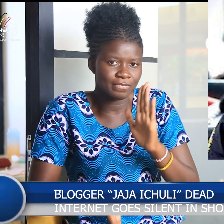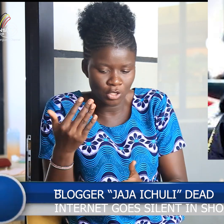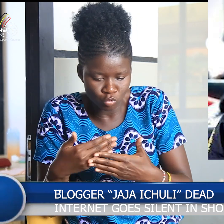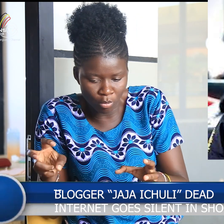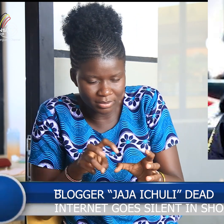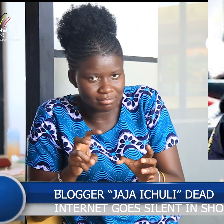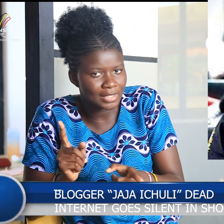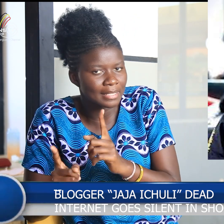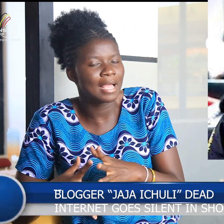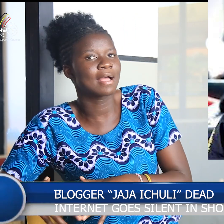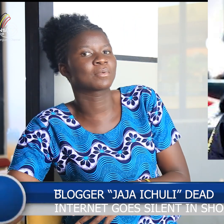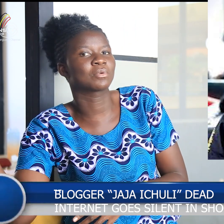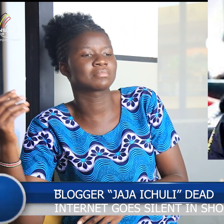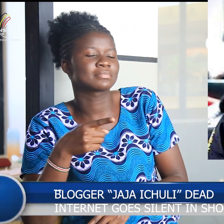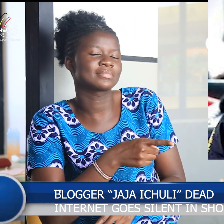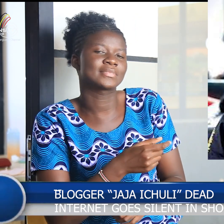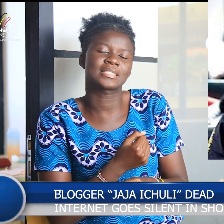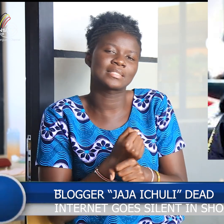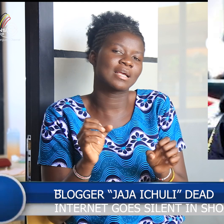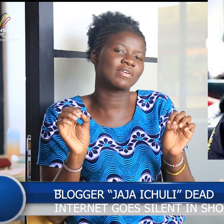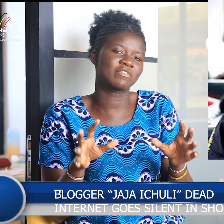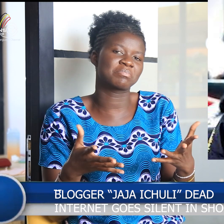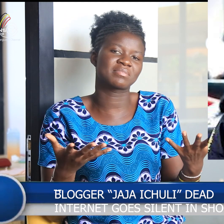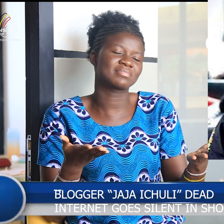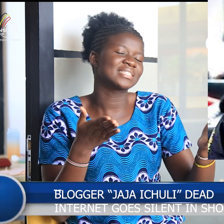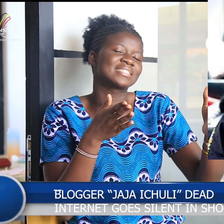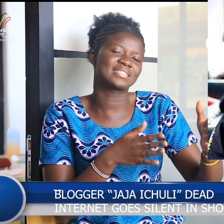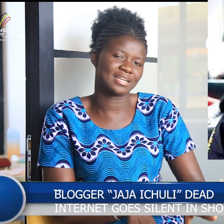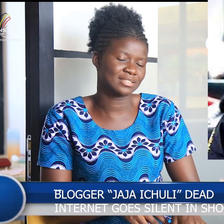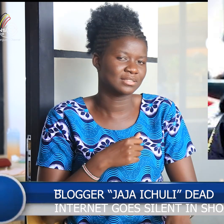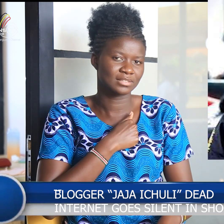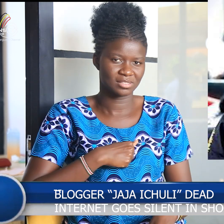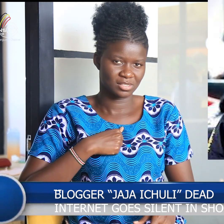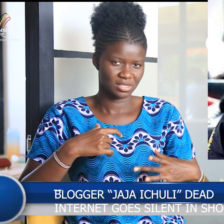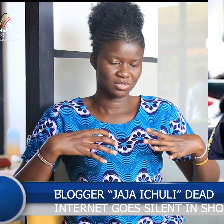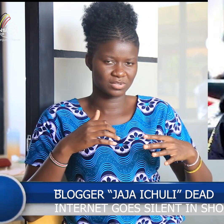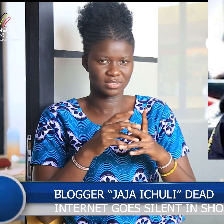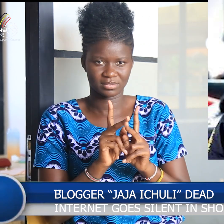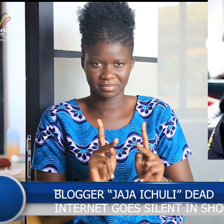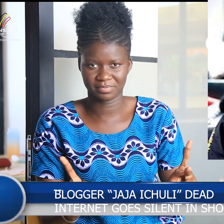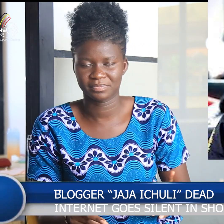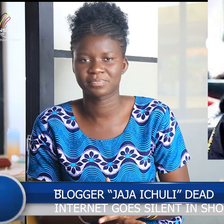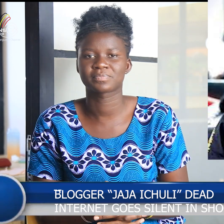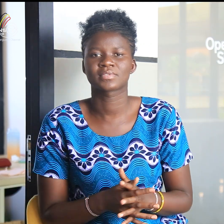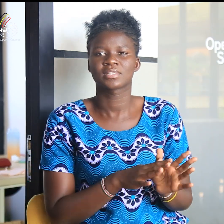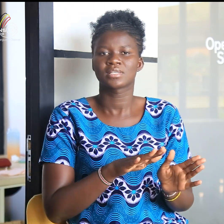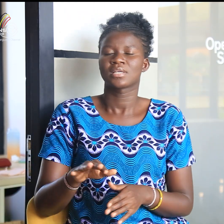save his life and ran and escaped. Afterwards, he died. May his soul rest in eternal